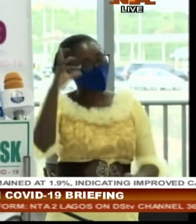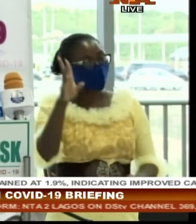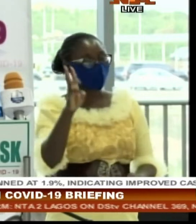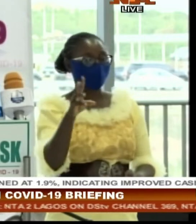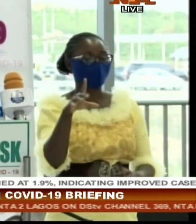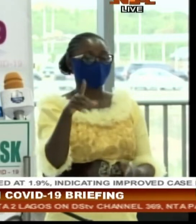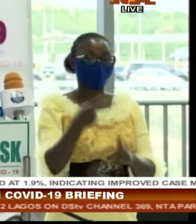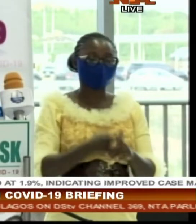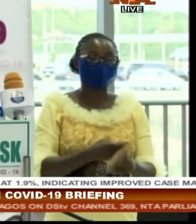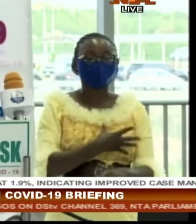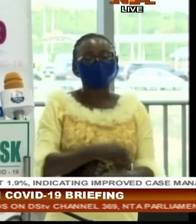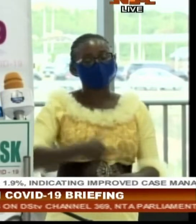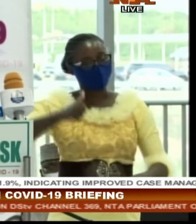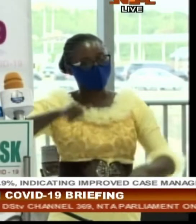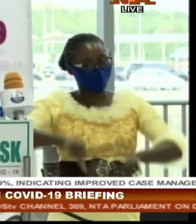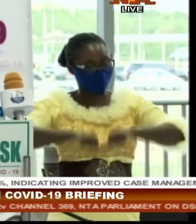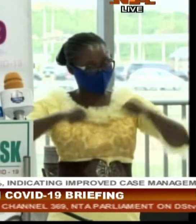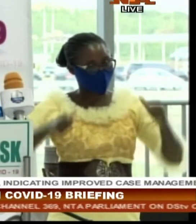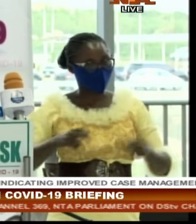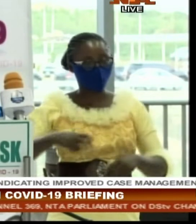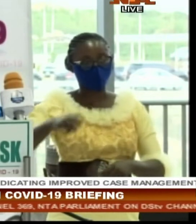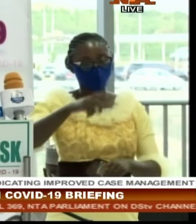travel for this period.